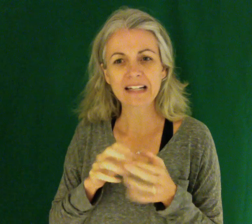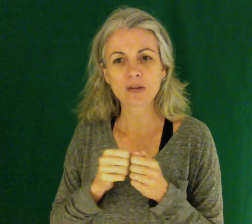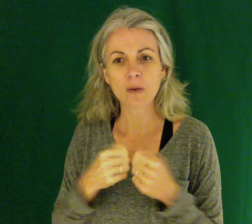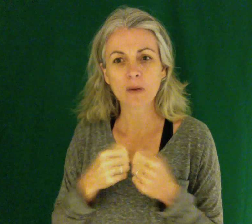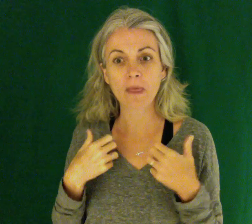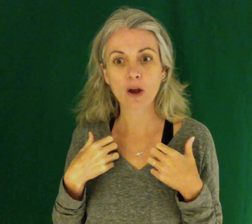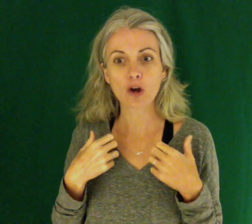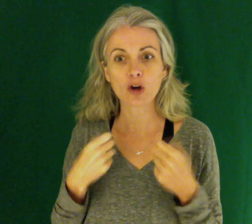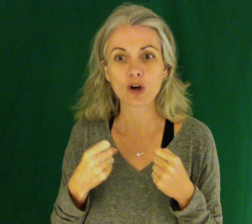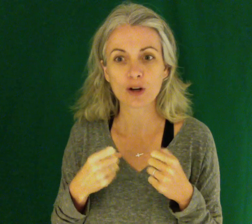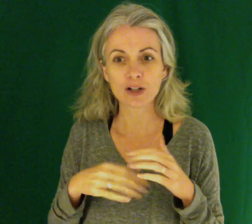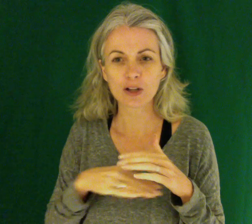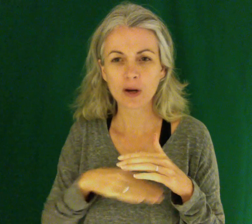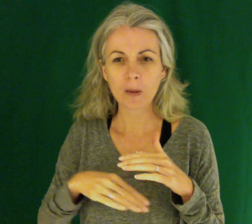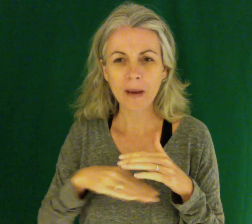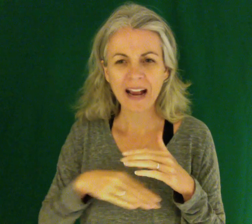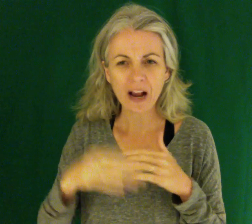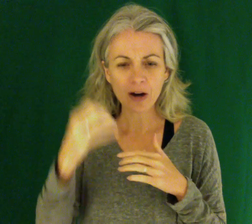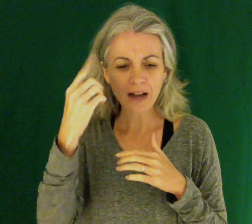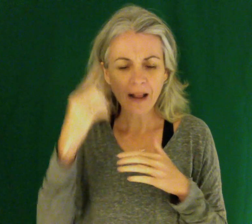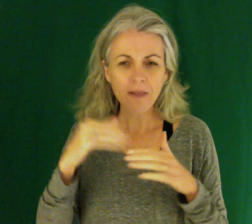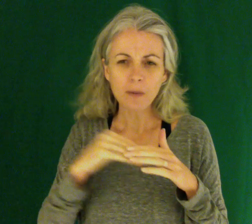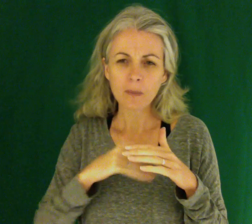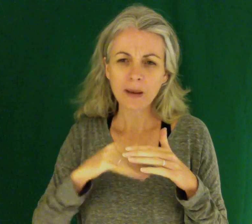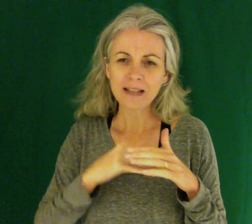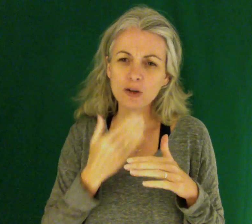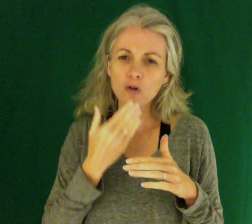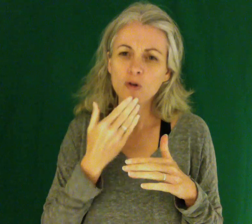basic sanity, their basic decency, their basic